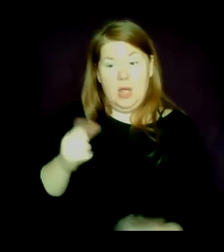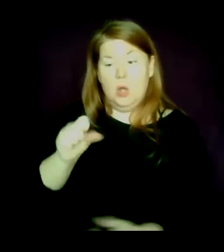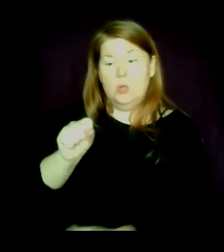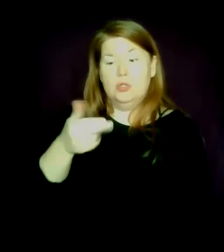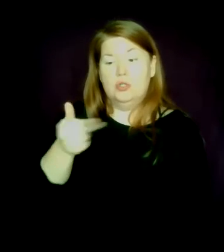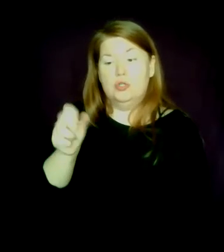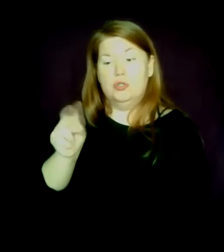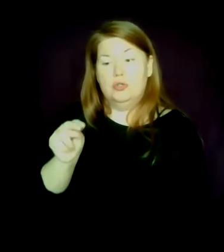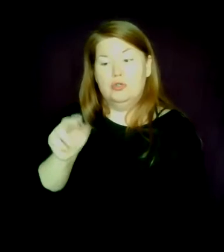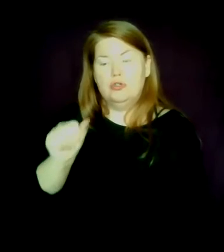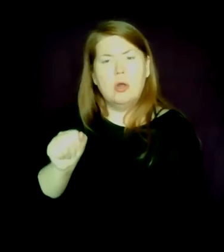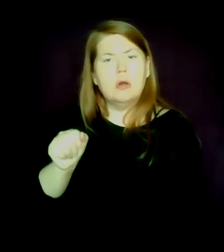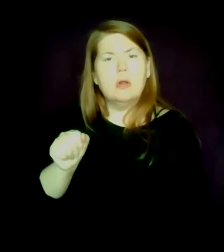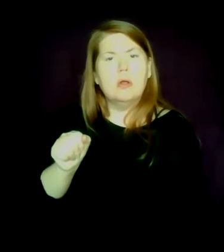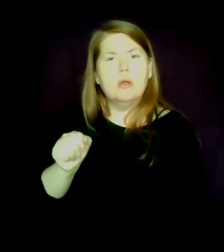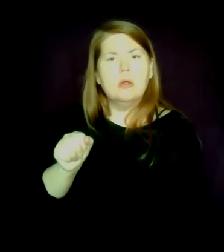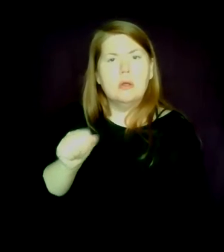do?